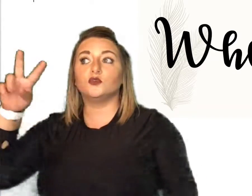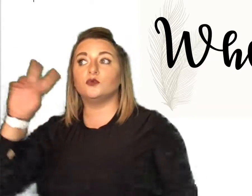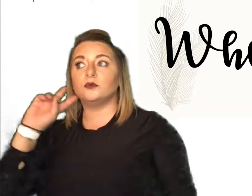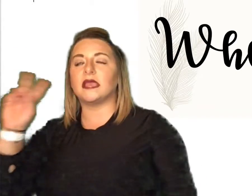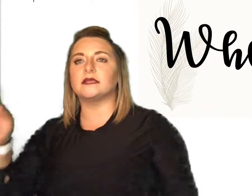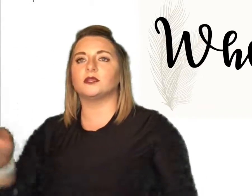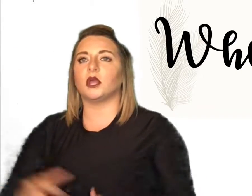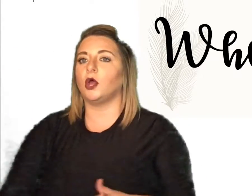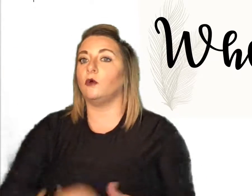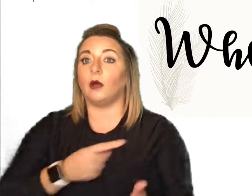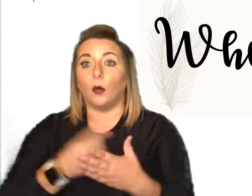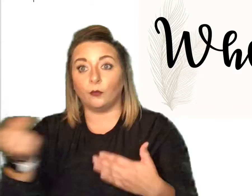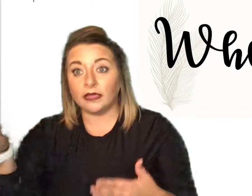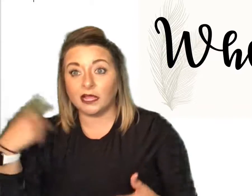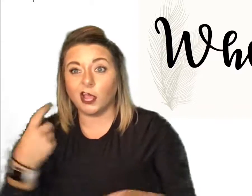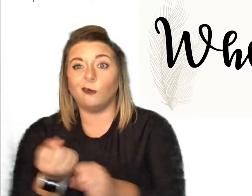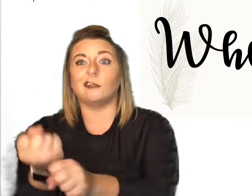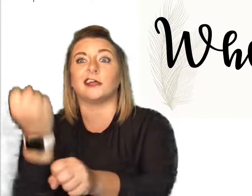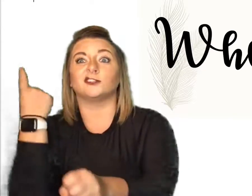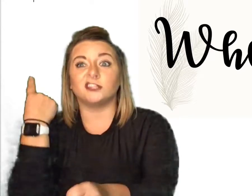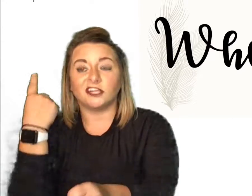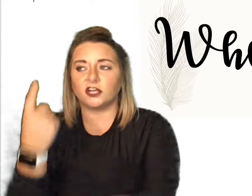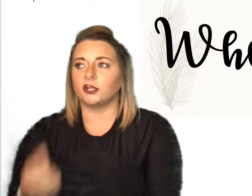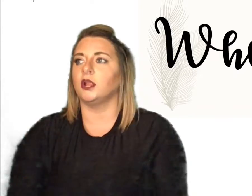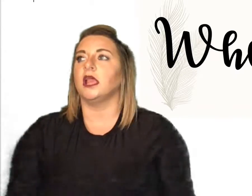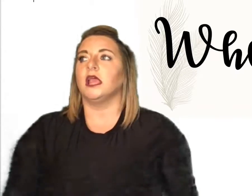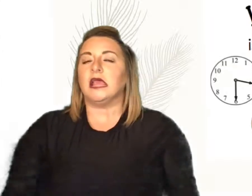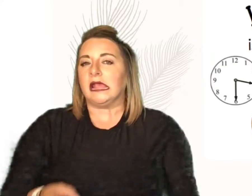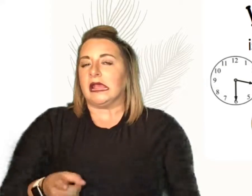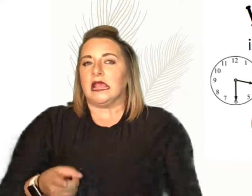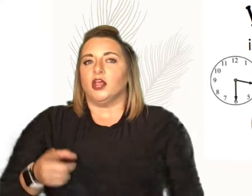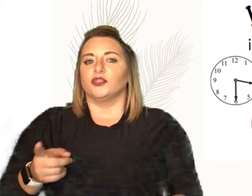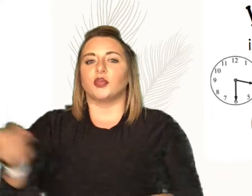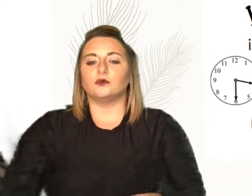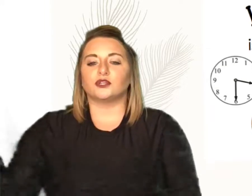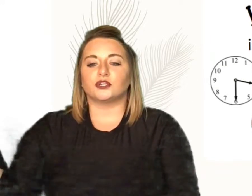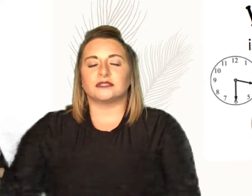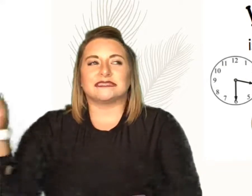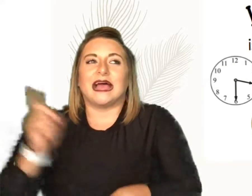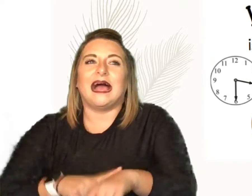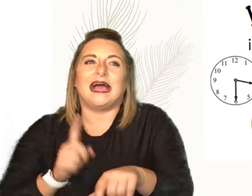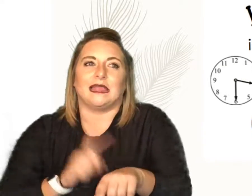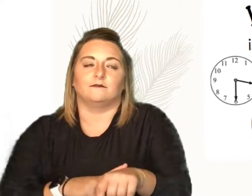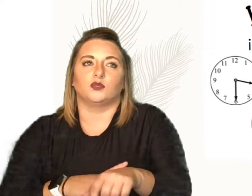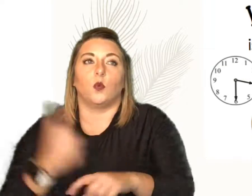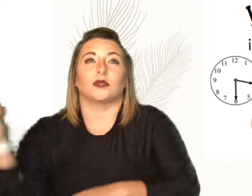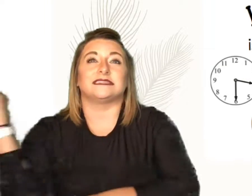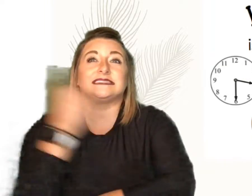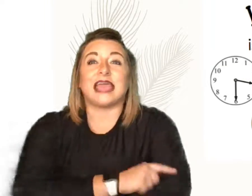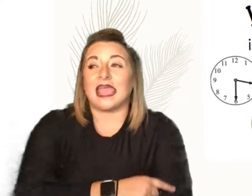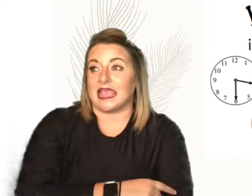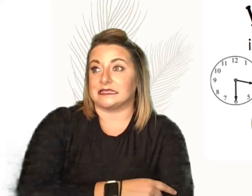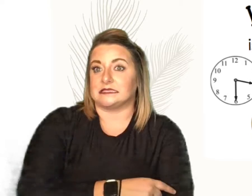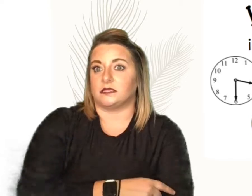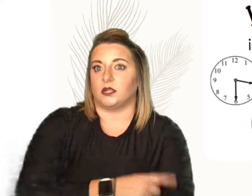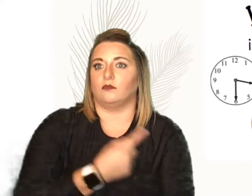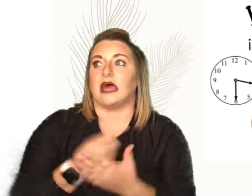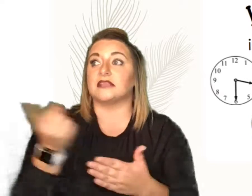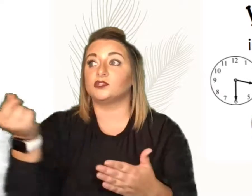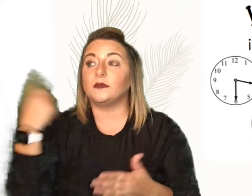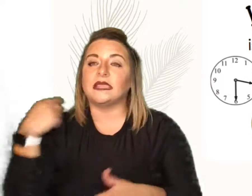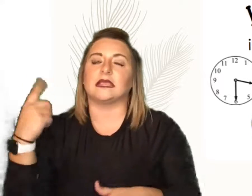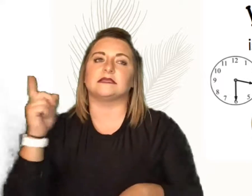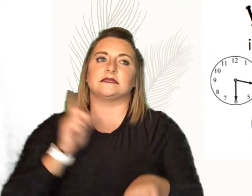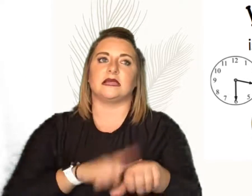yesterday, 2 days ago, a week ago, last year. Those are times or days. You